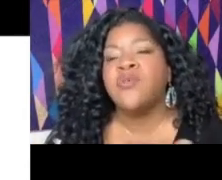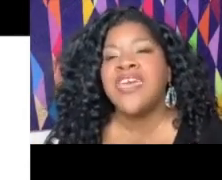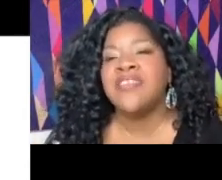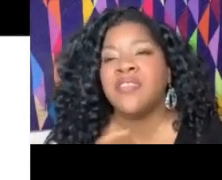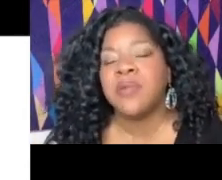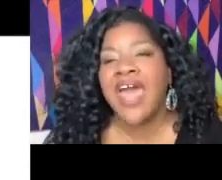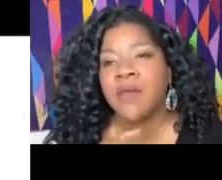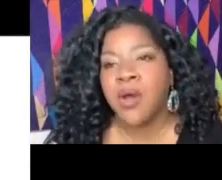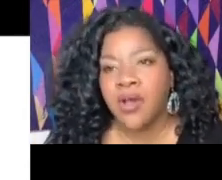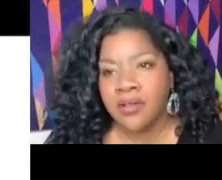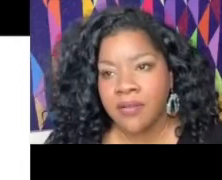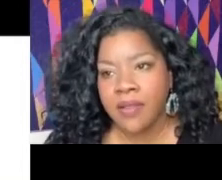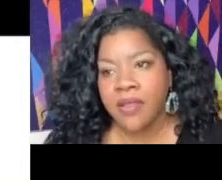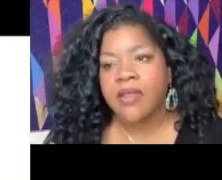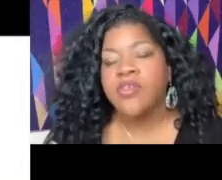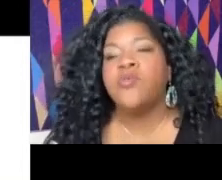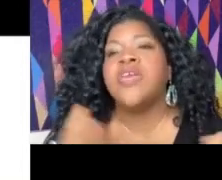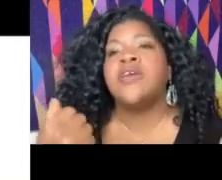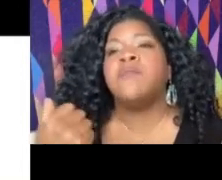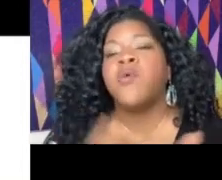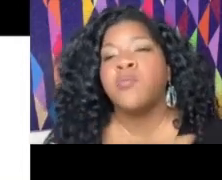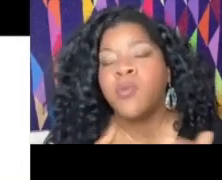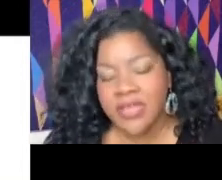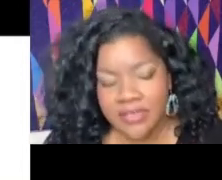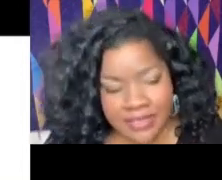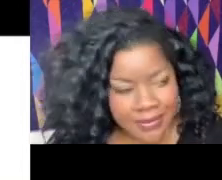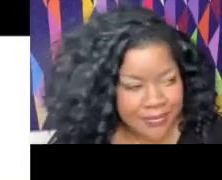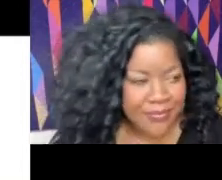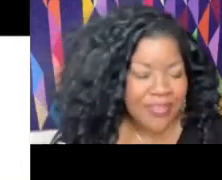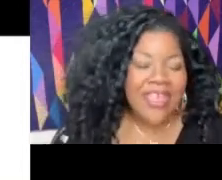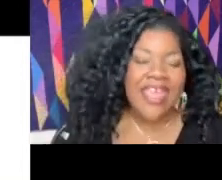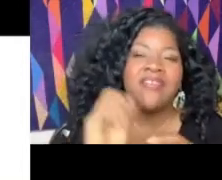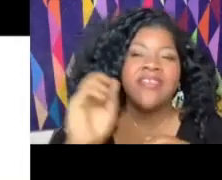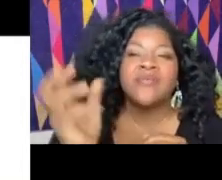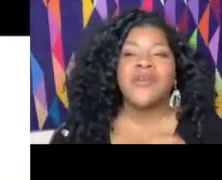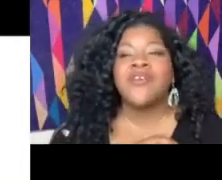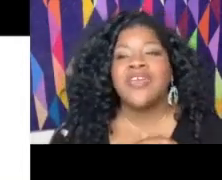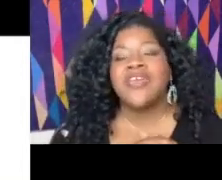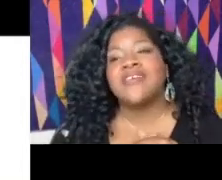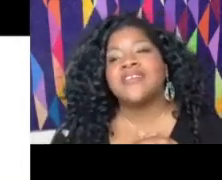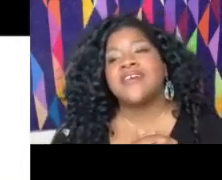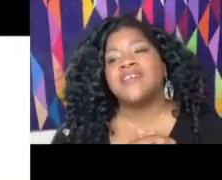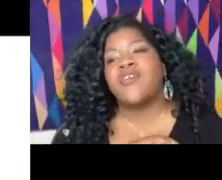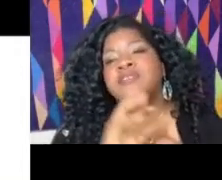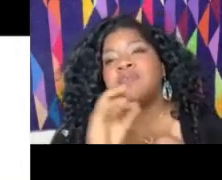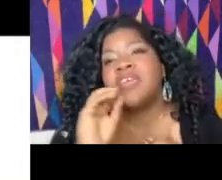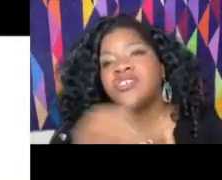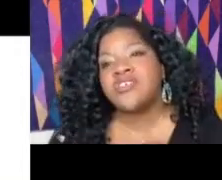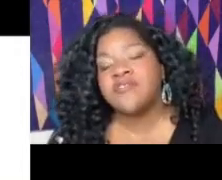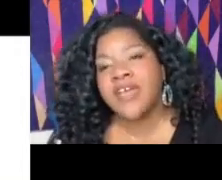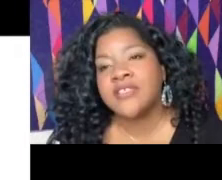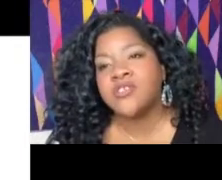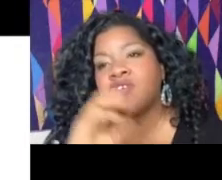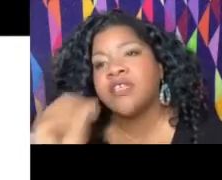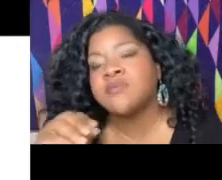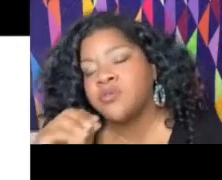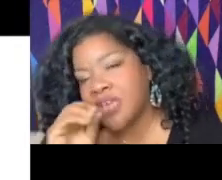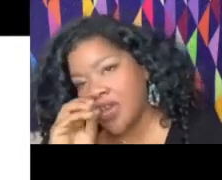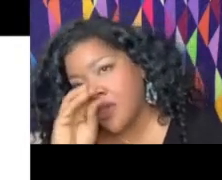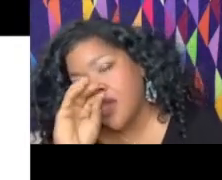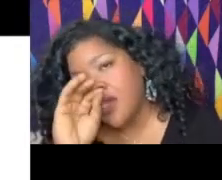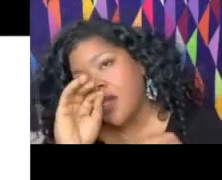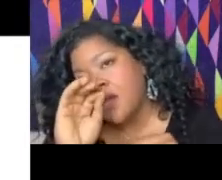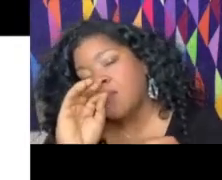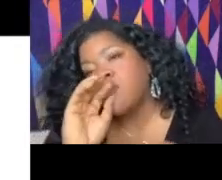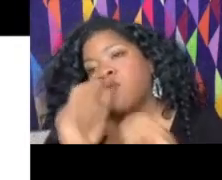if you hit the black ball, you get more points. And this work is a transmutation device to